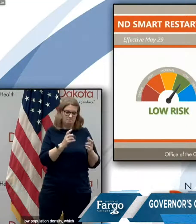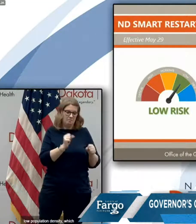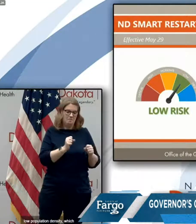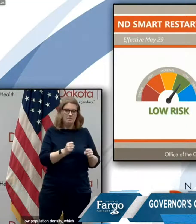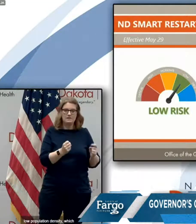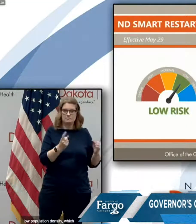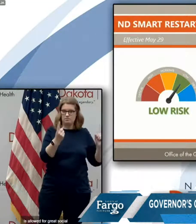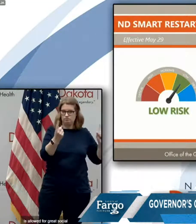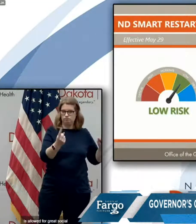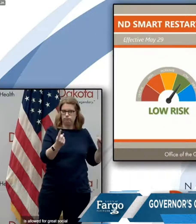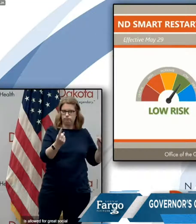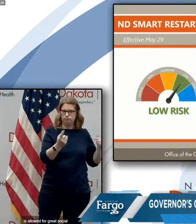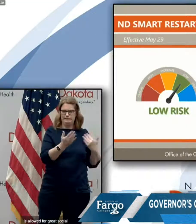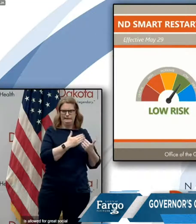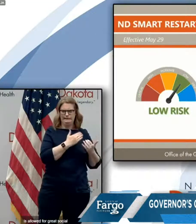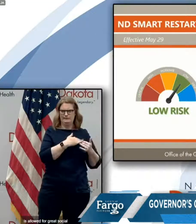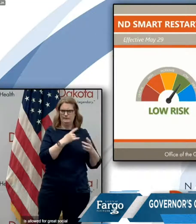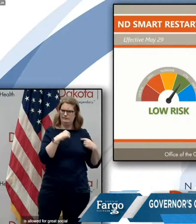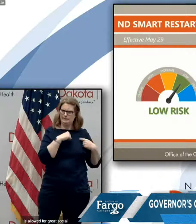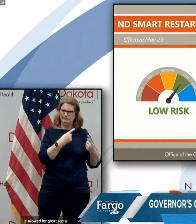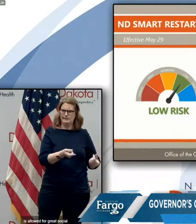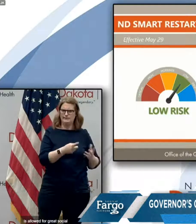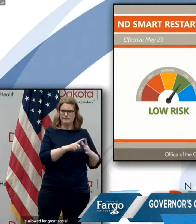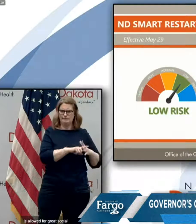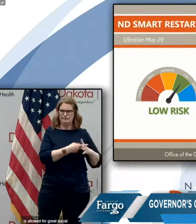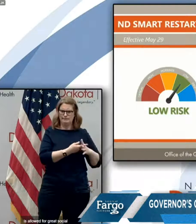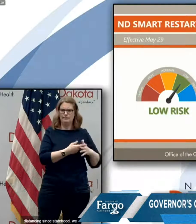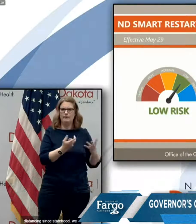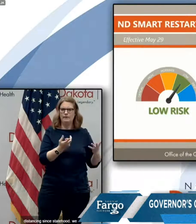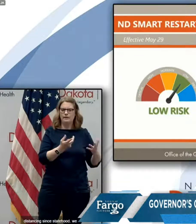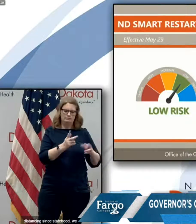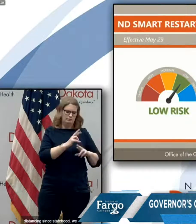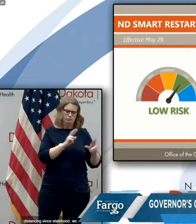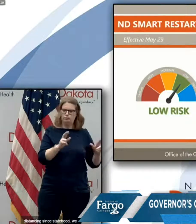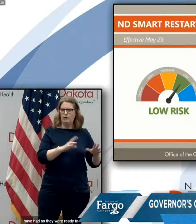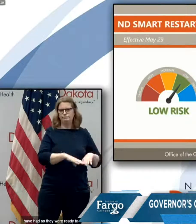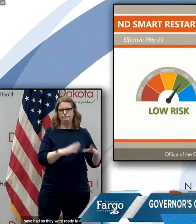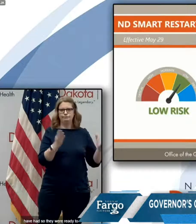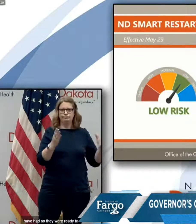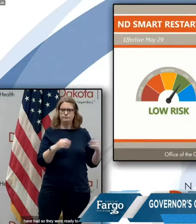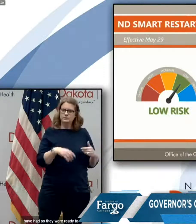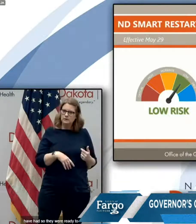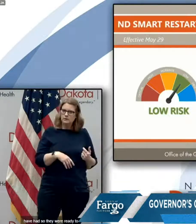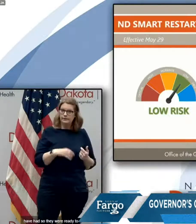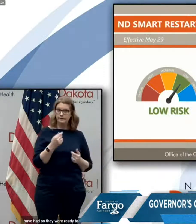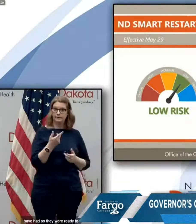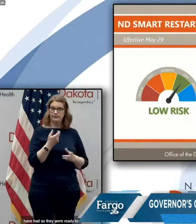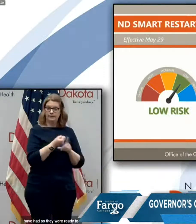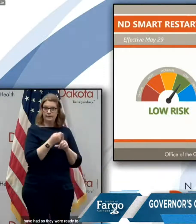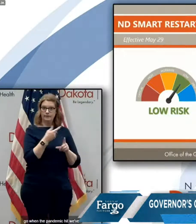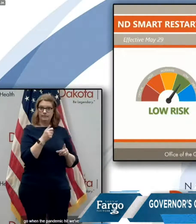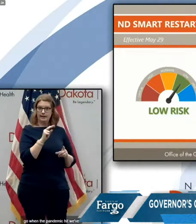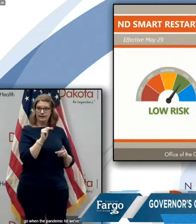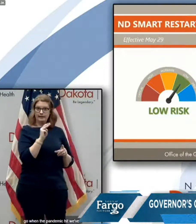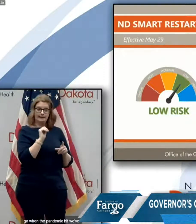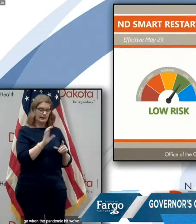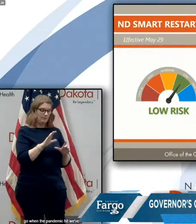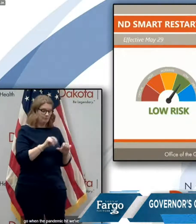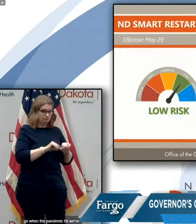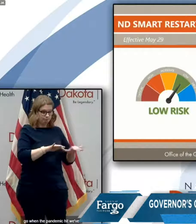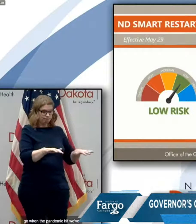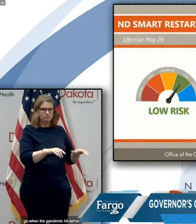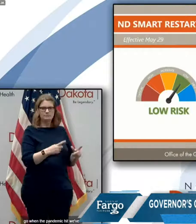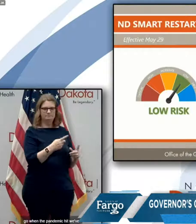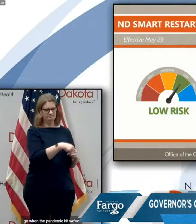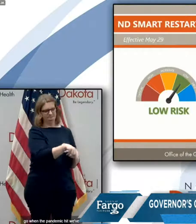distancing since statehood. We have had, so they were ready to go when the pandemic hit. We've had 20 counties